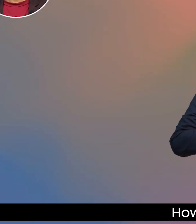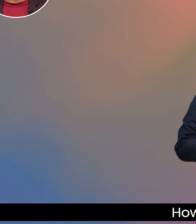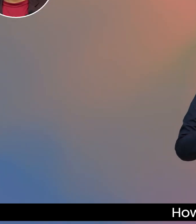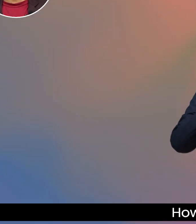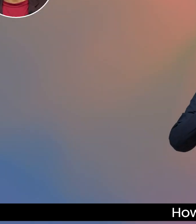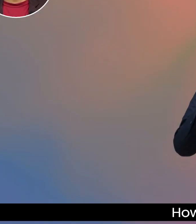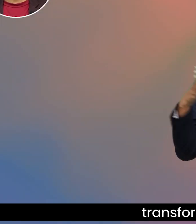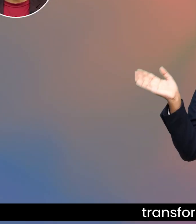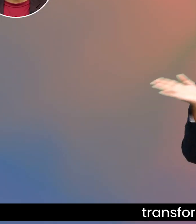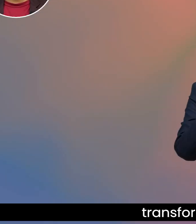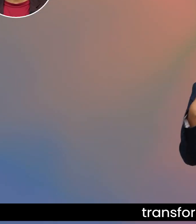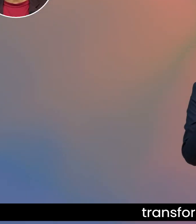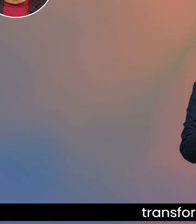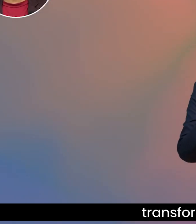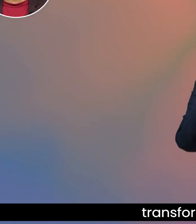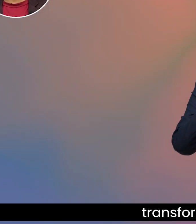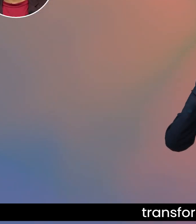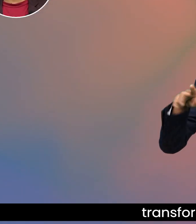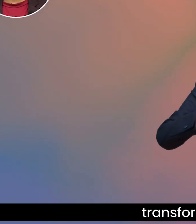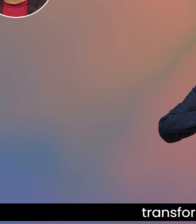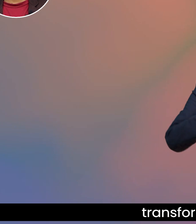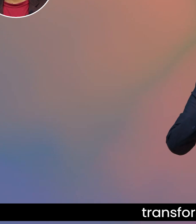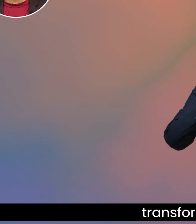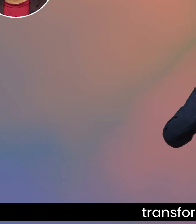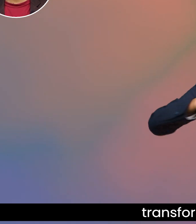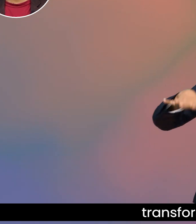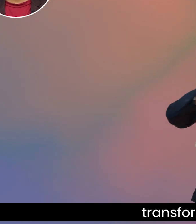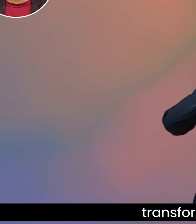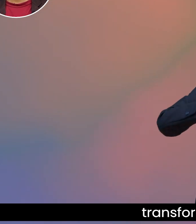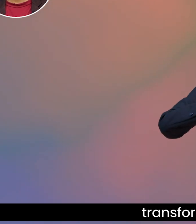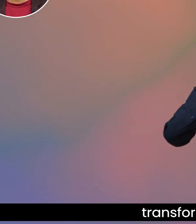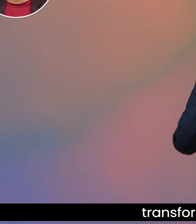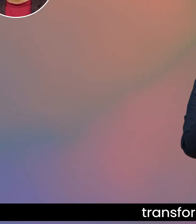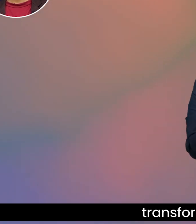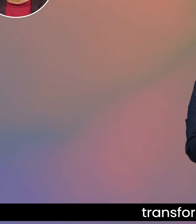How do air and water transform the Earth's surface?